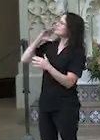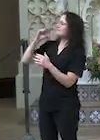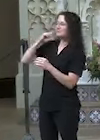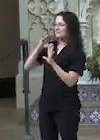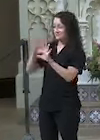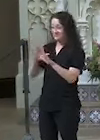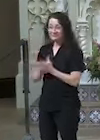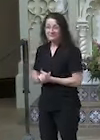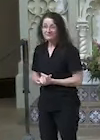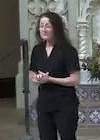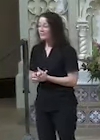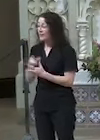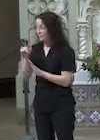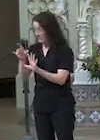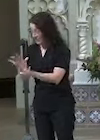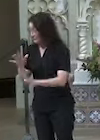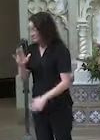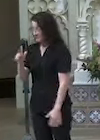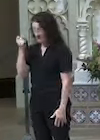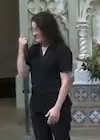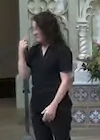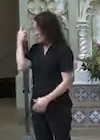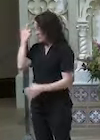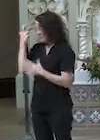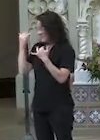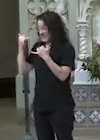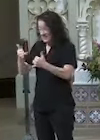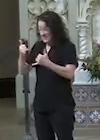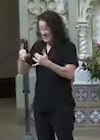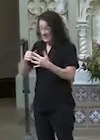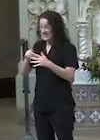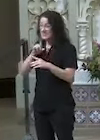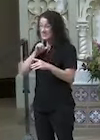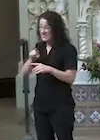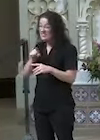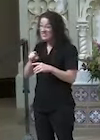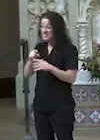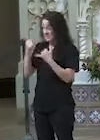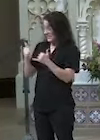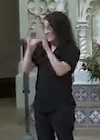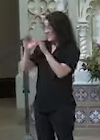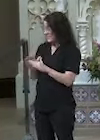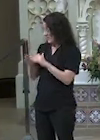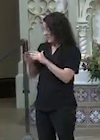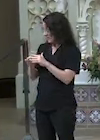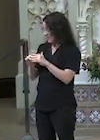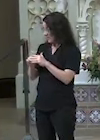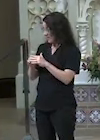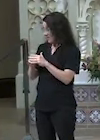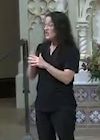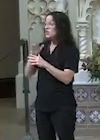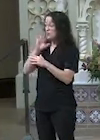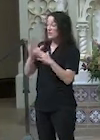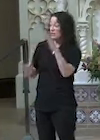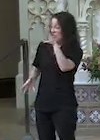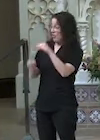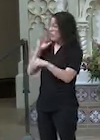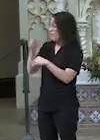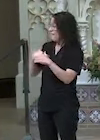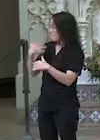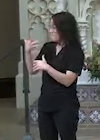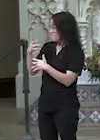you realize that this is the fourth of five weekends in a